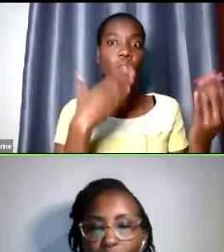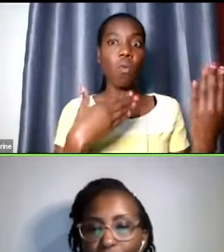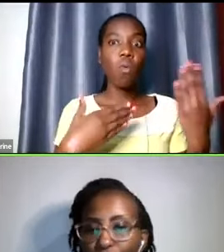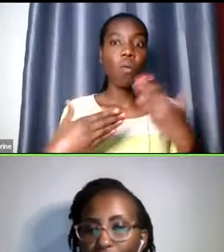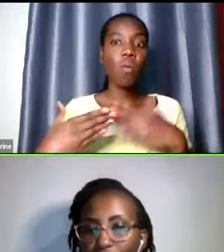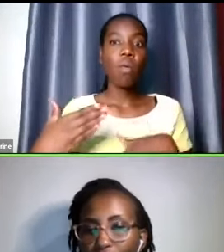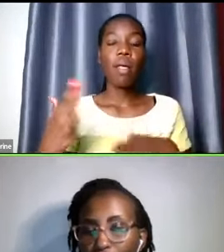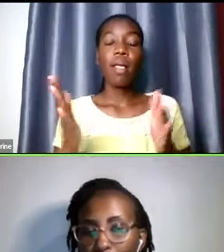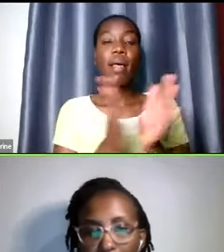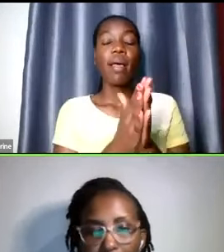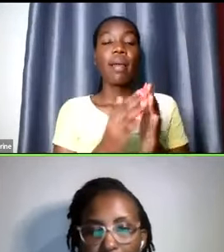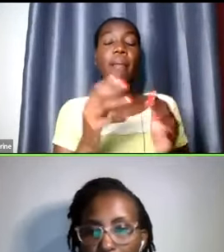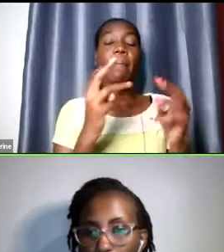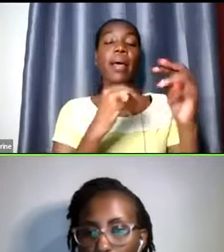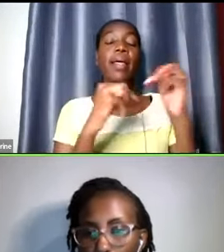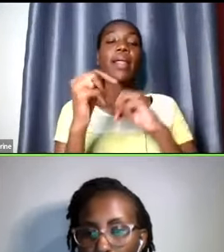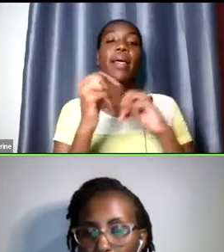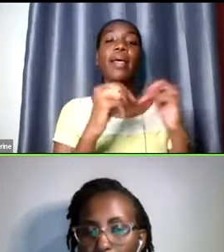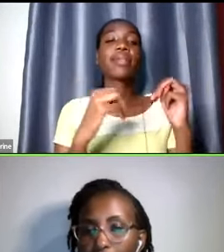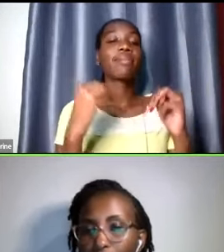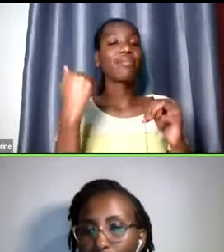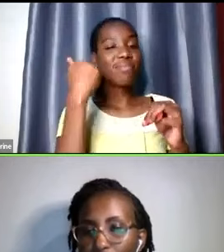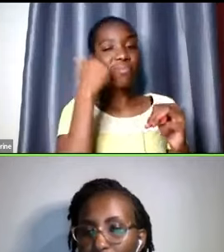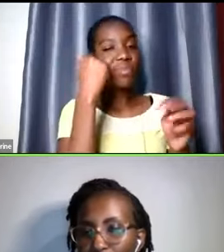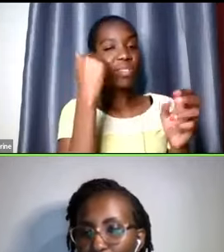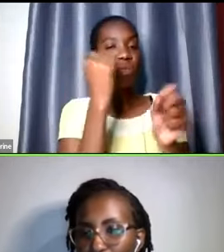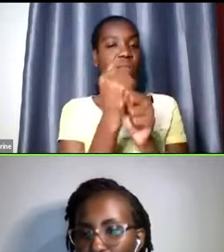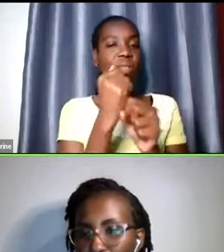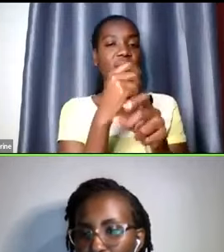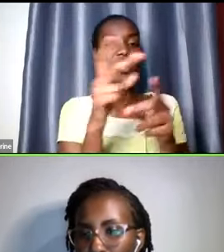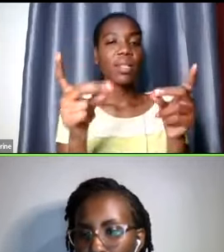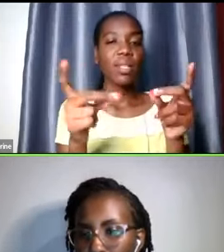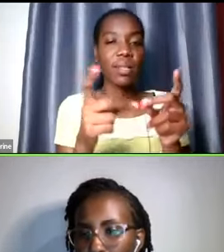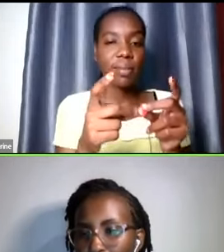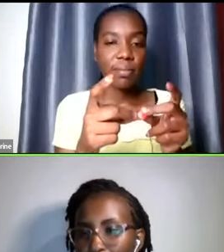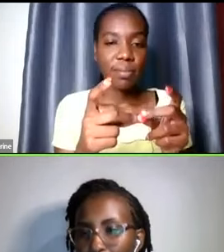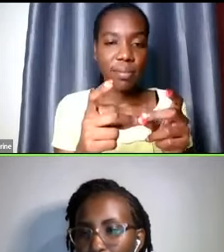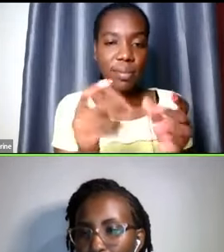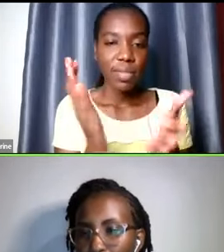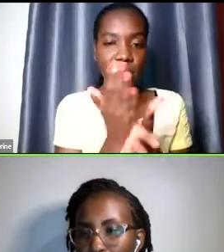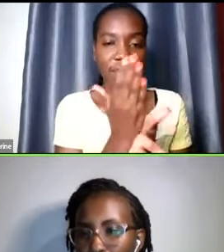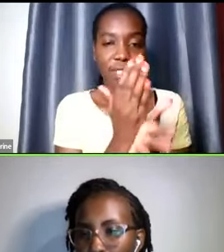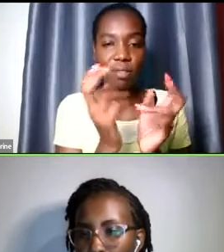to managing illnesses in the workplace. So Evans has shared his number.